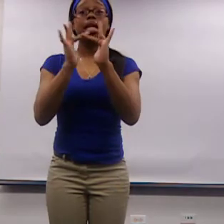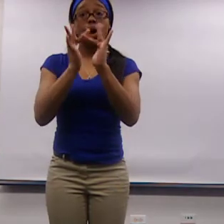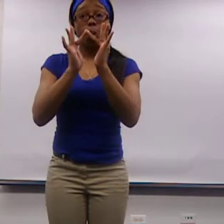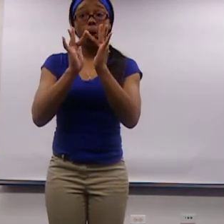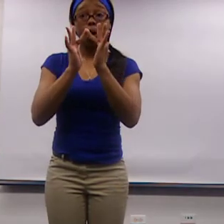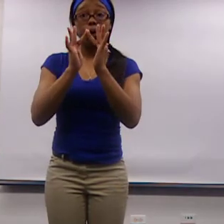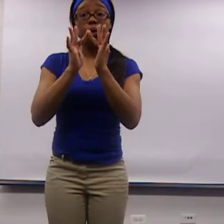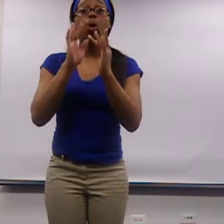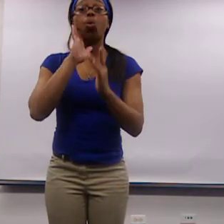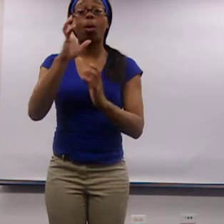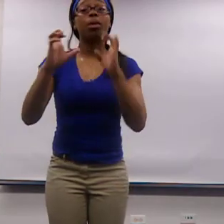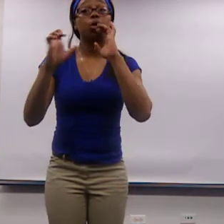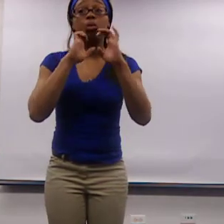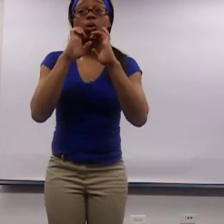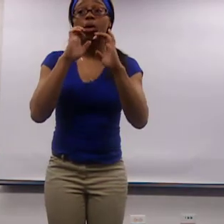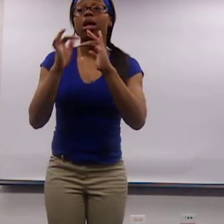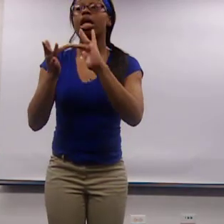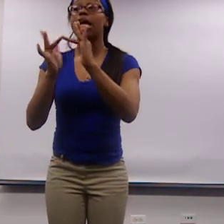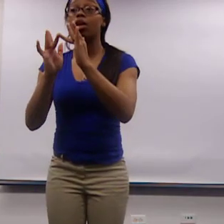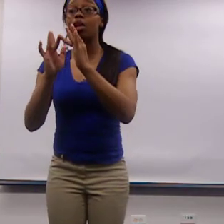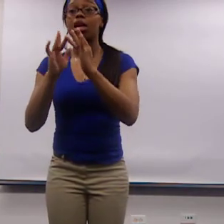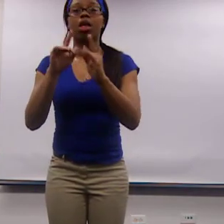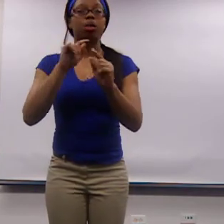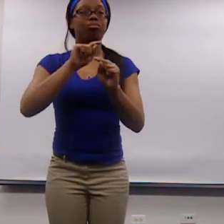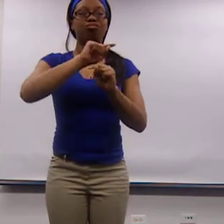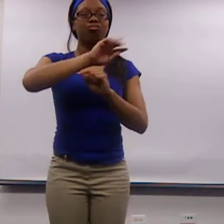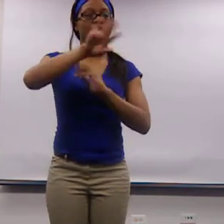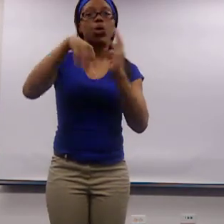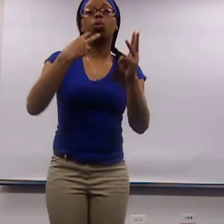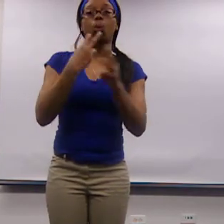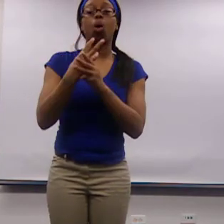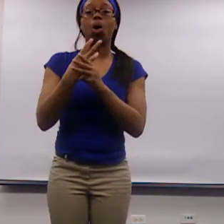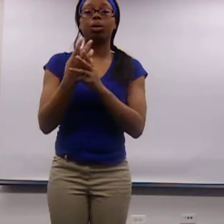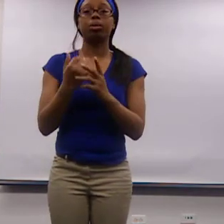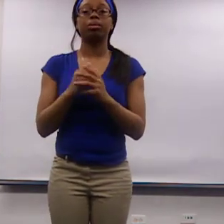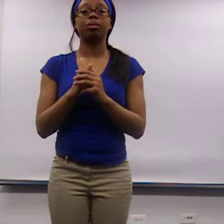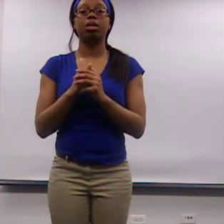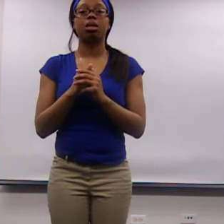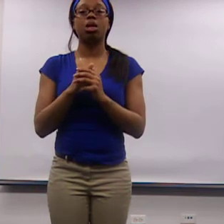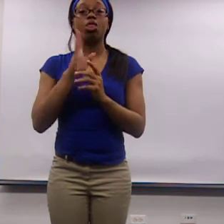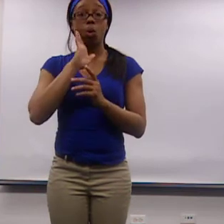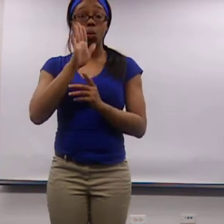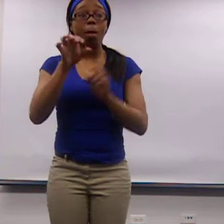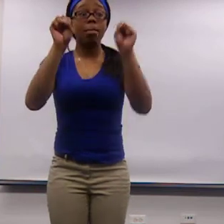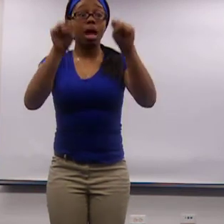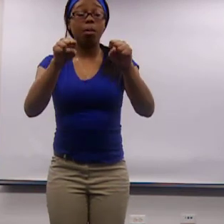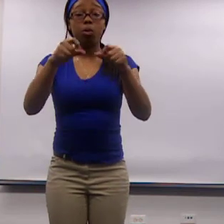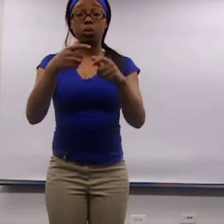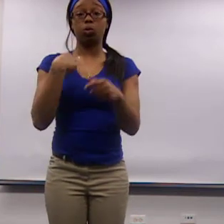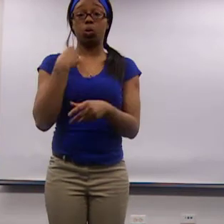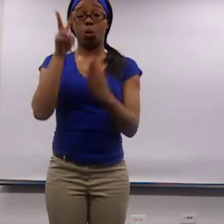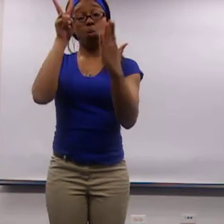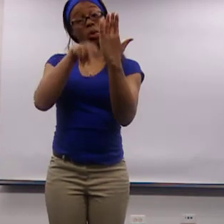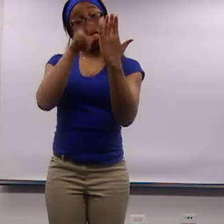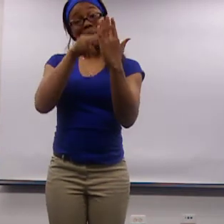internet across the country. They will be able to read text messages. They will be able to